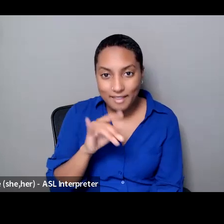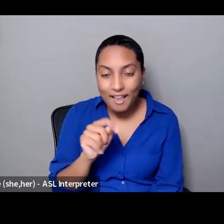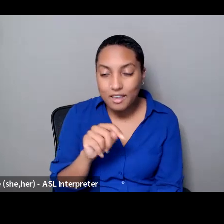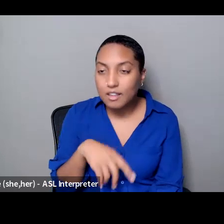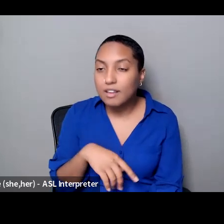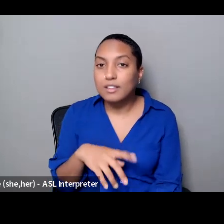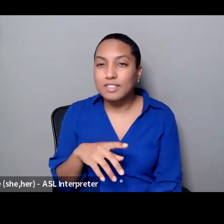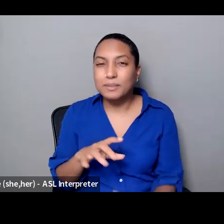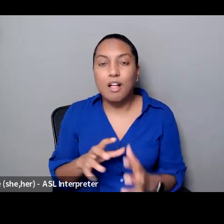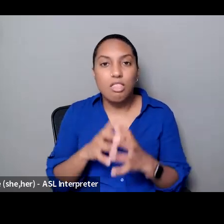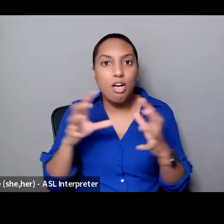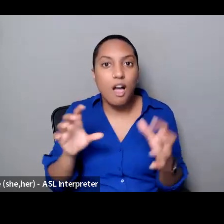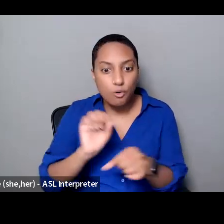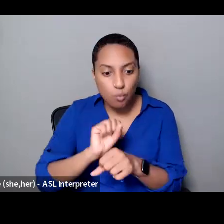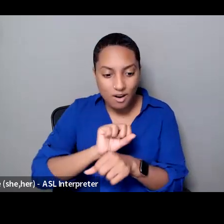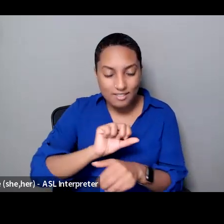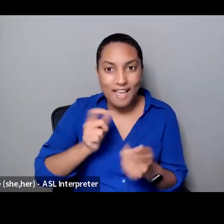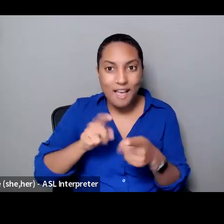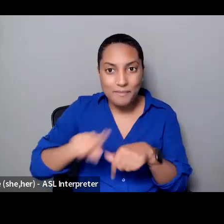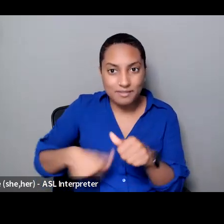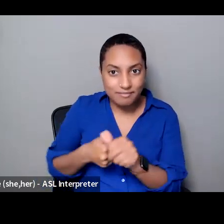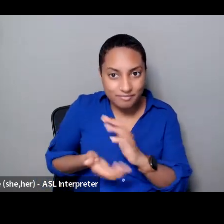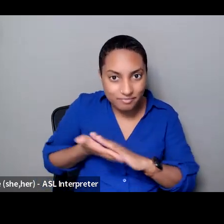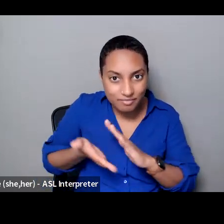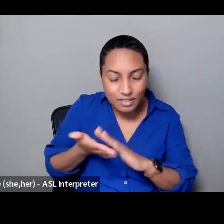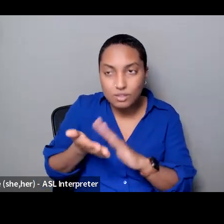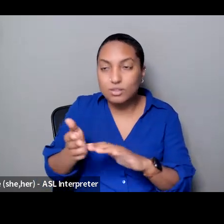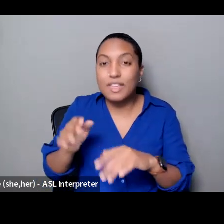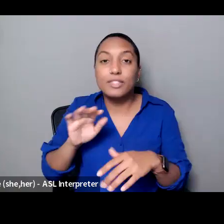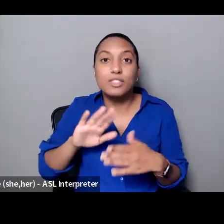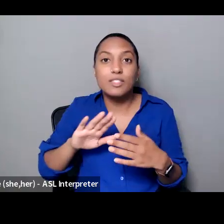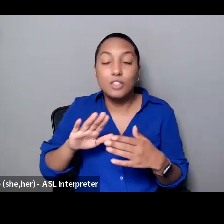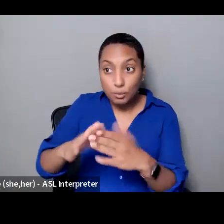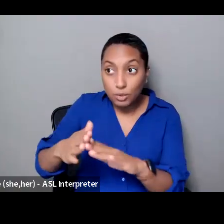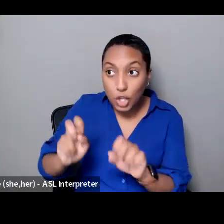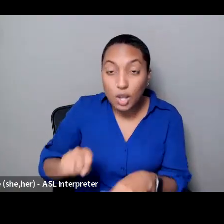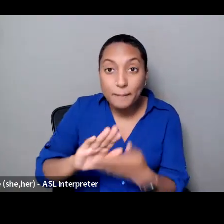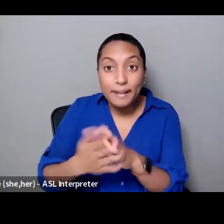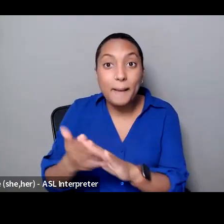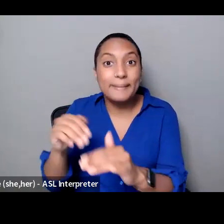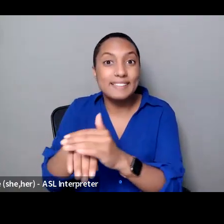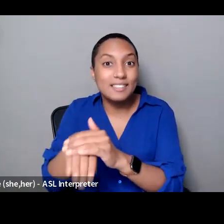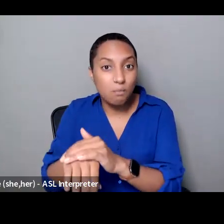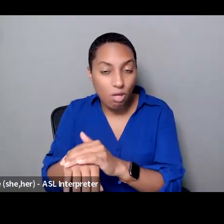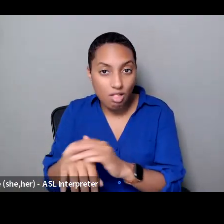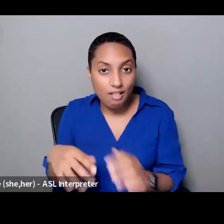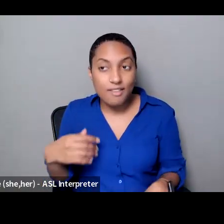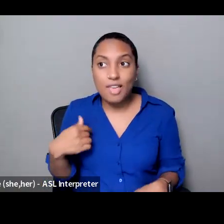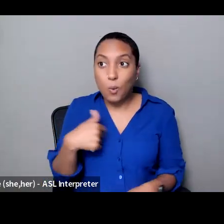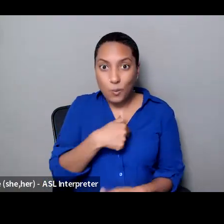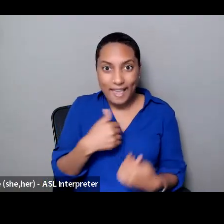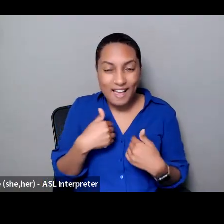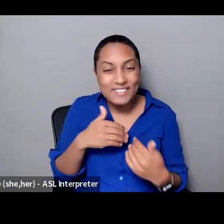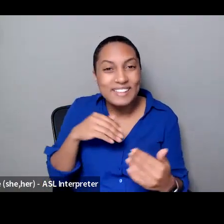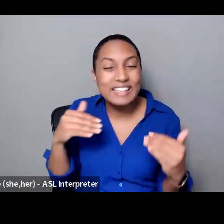happen so that the community was accessible and that we all had equal access to the community. That is